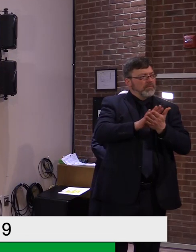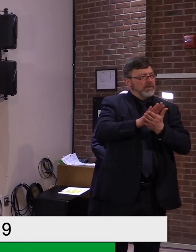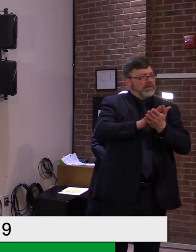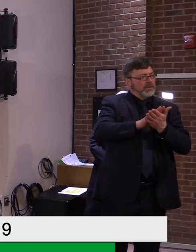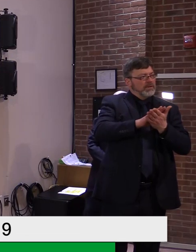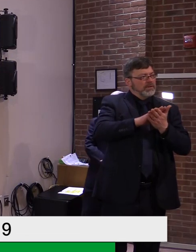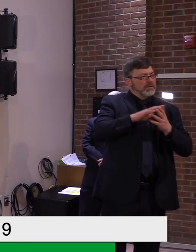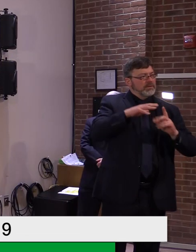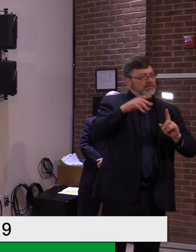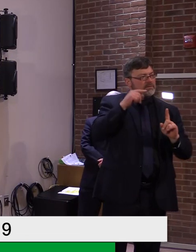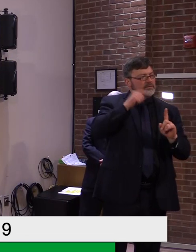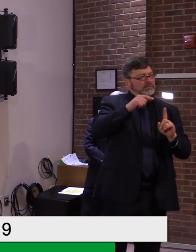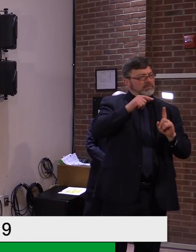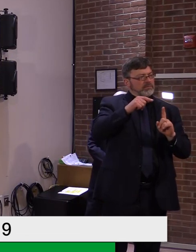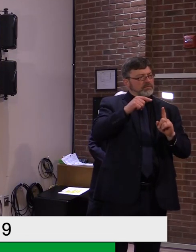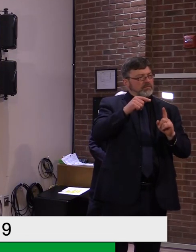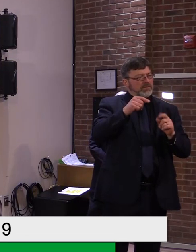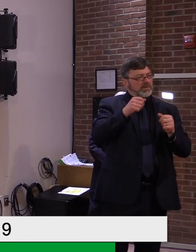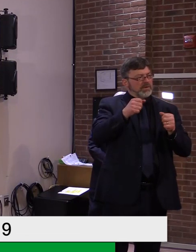60 days to